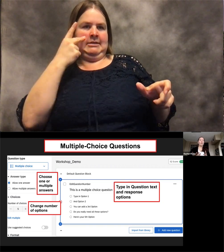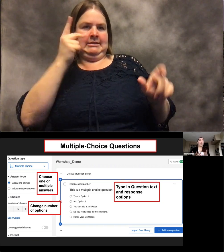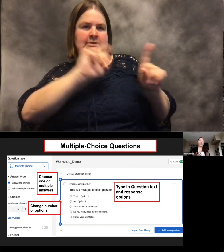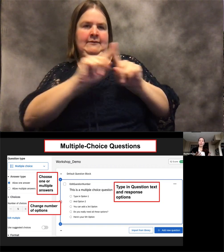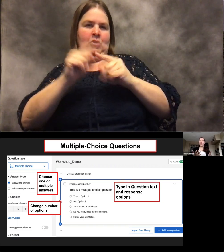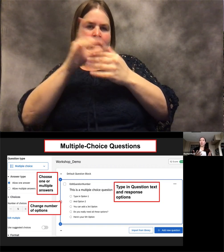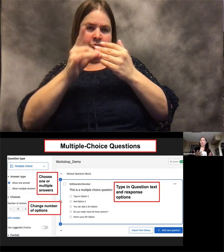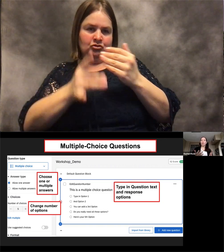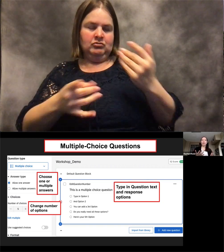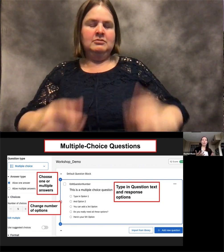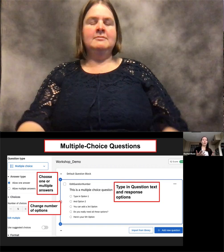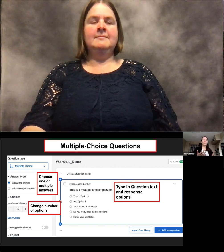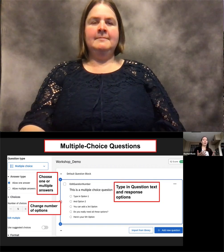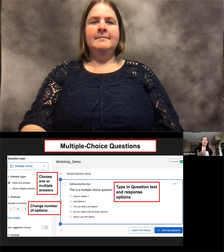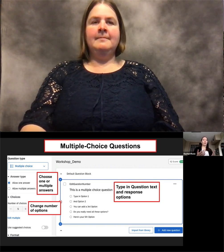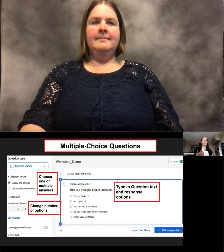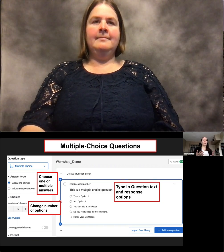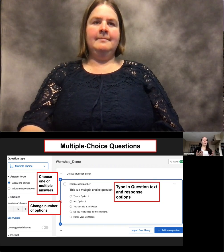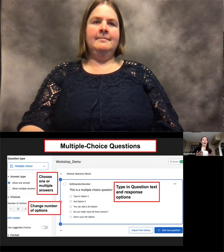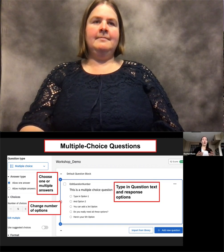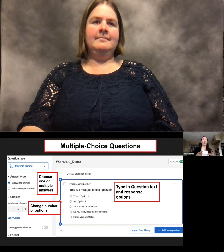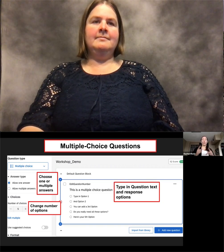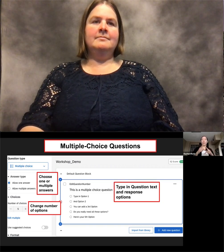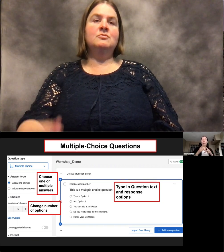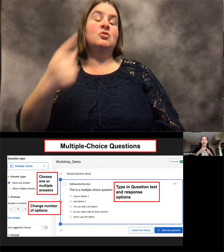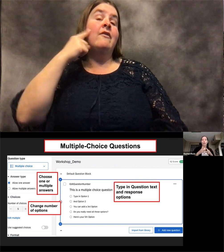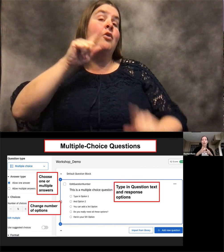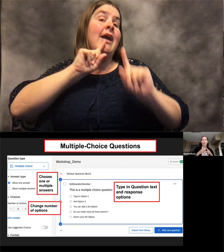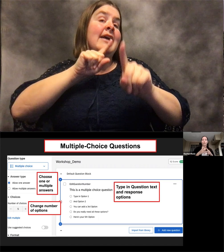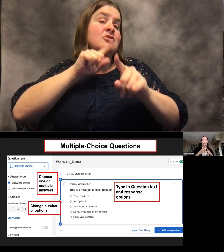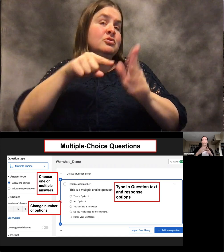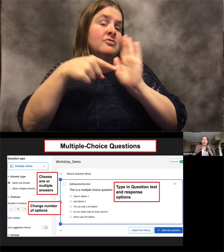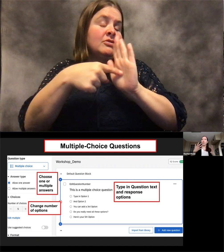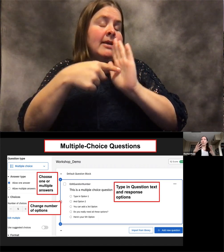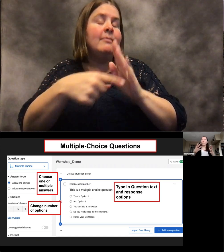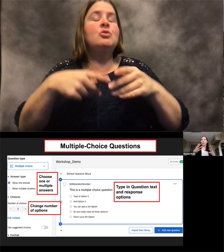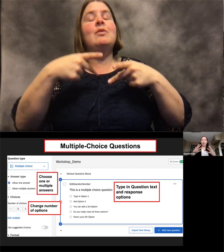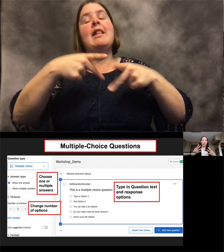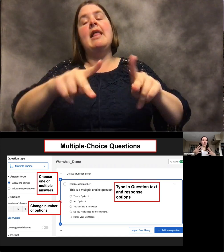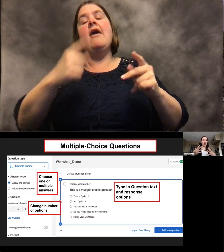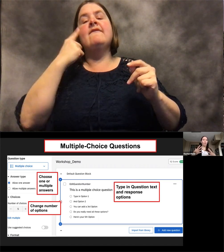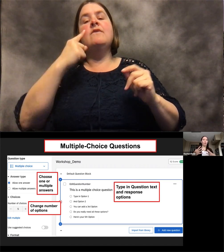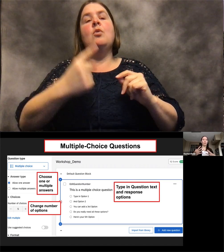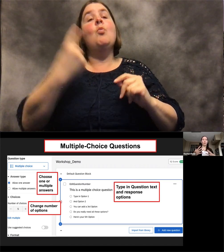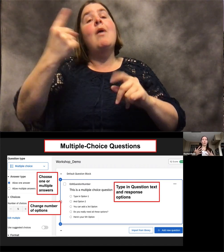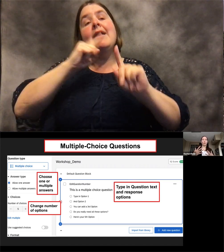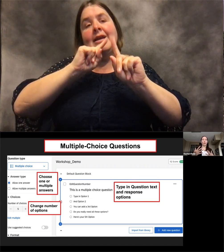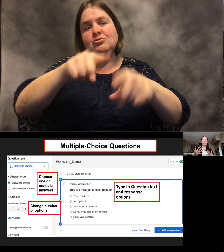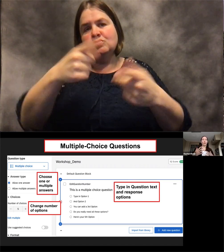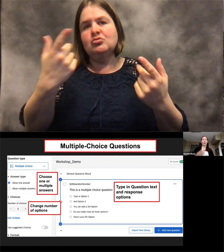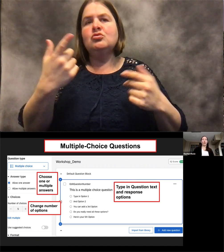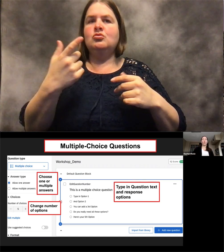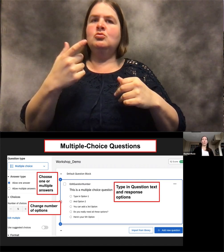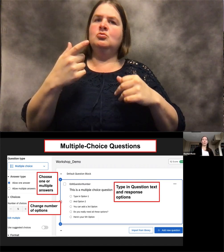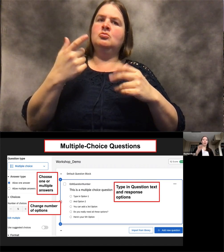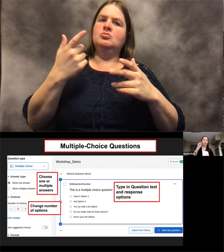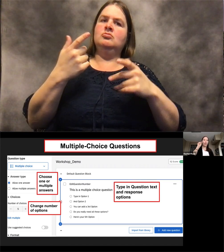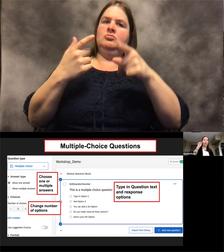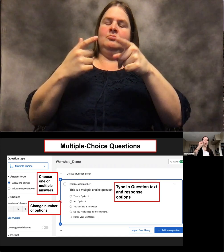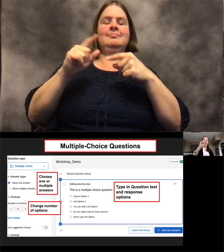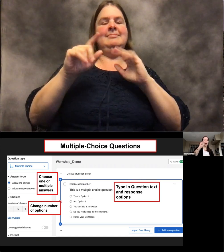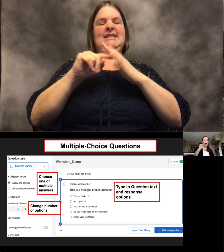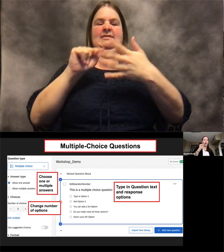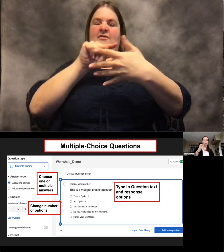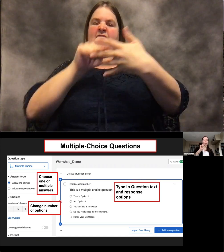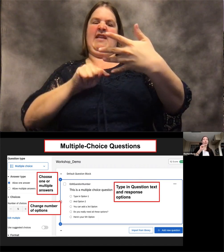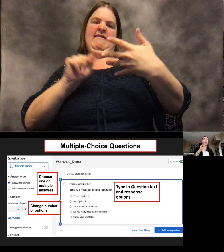In terms of the answers, you can allow one answer. So this is a more traditional multiple choice question where people are just